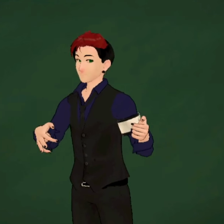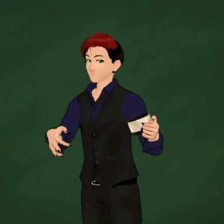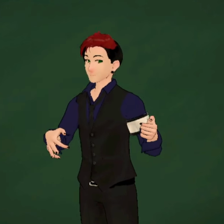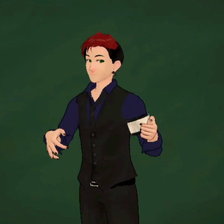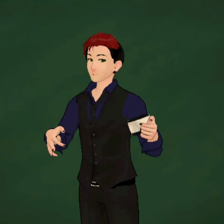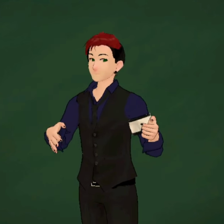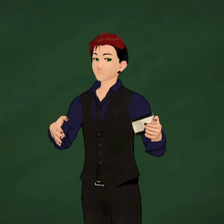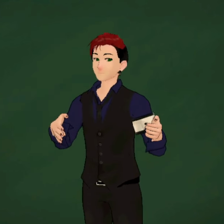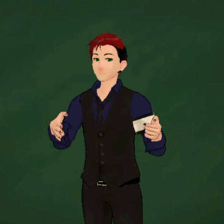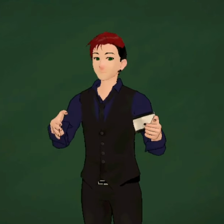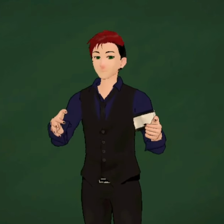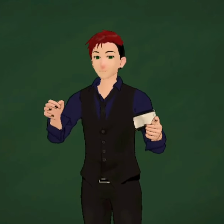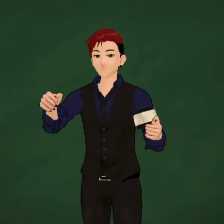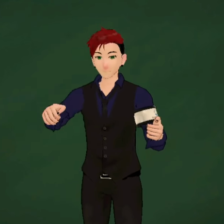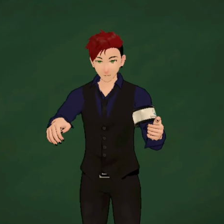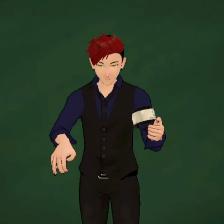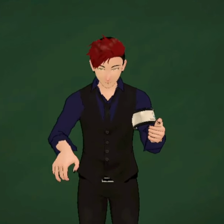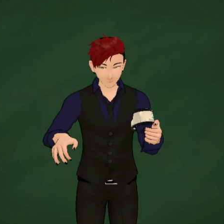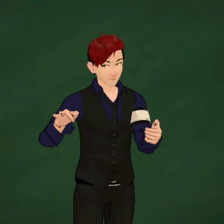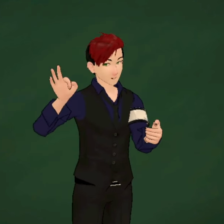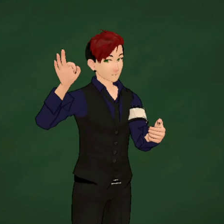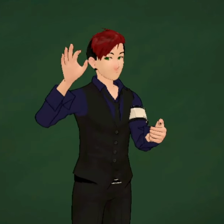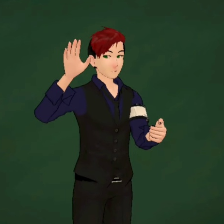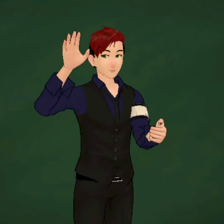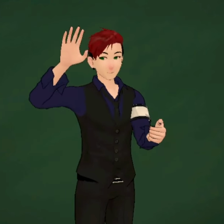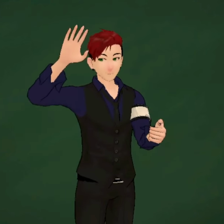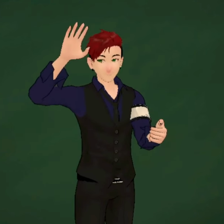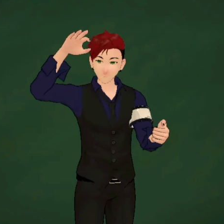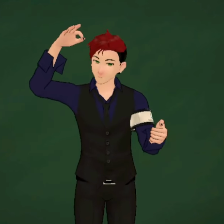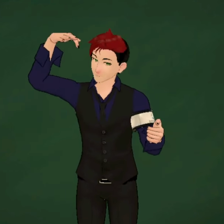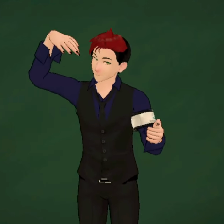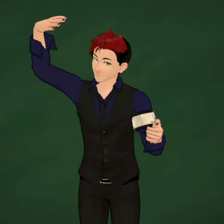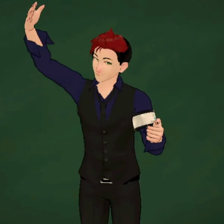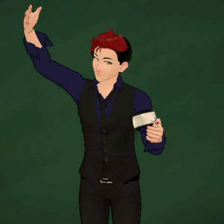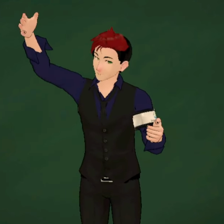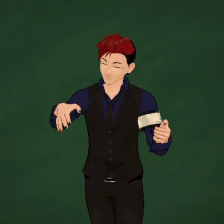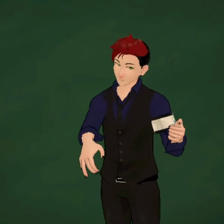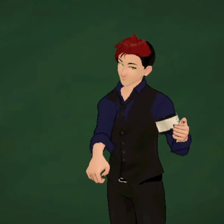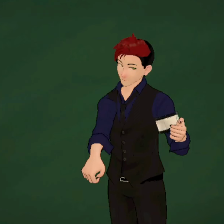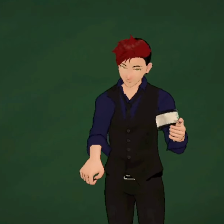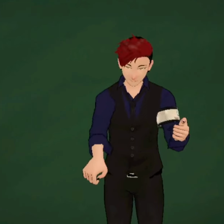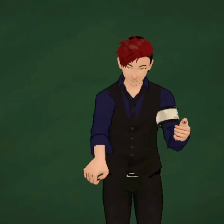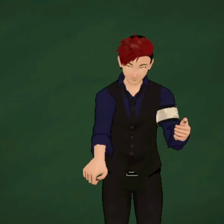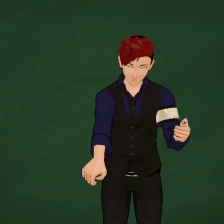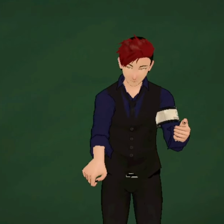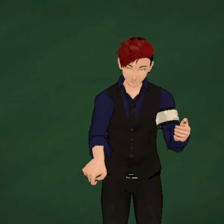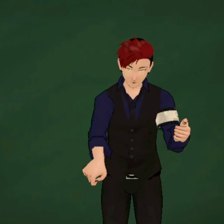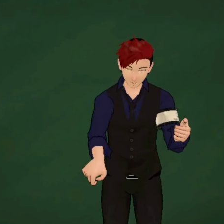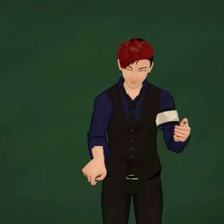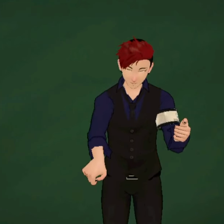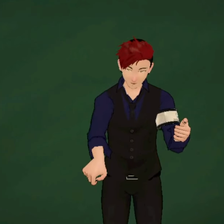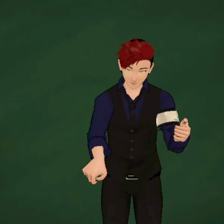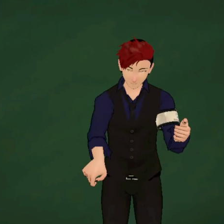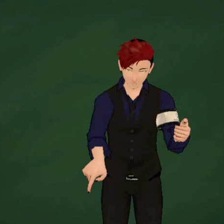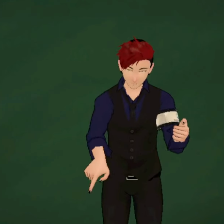2 worlds. Curved. All right, Yeah. ready? Help, help, So help. you- Oh, okay. ASL first. Here's your next one. Choose this